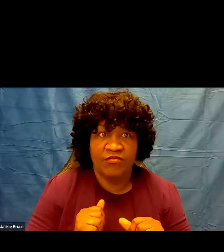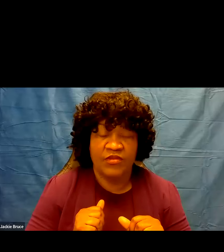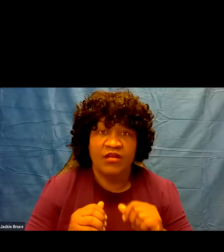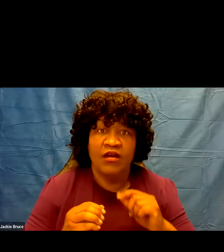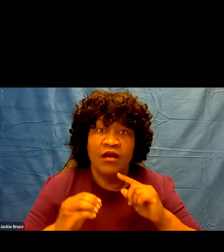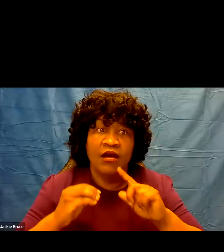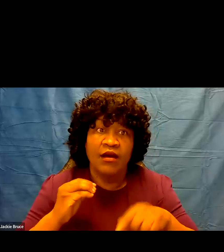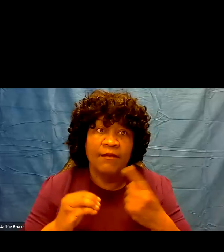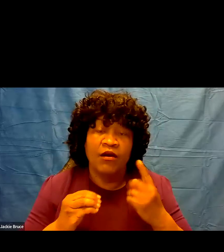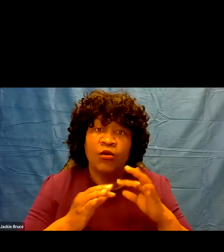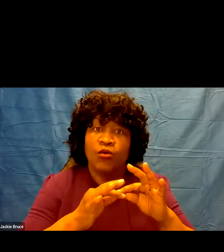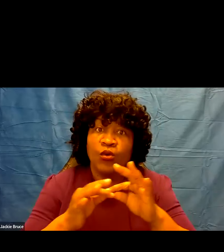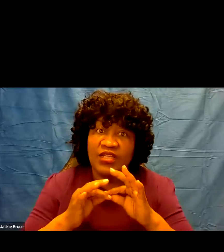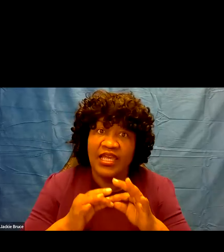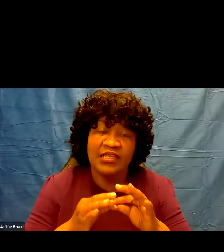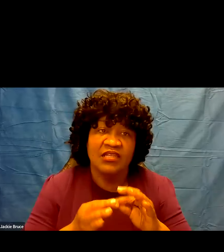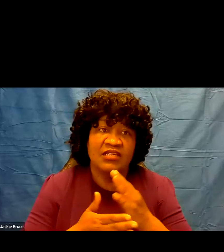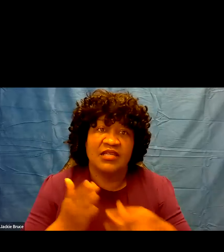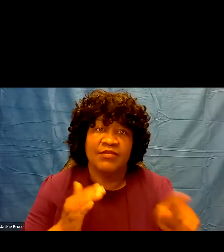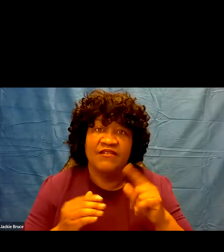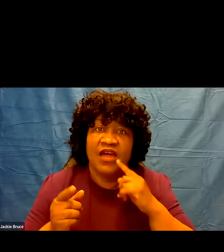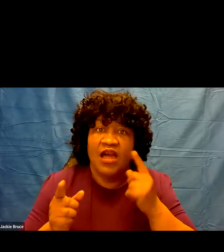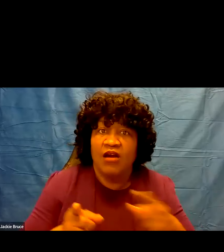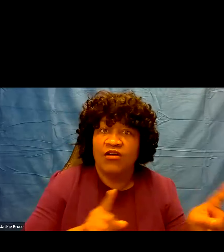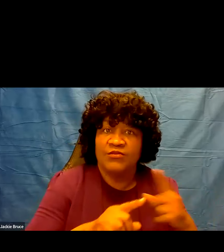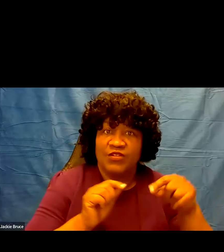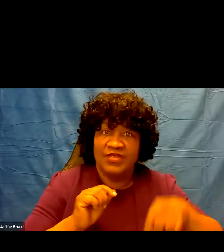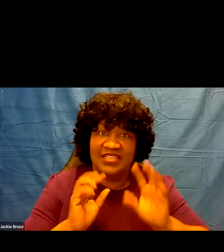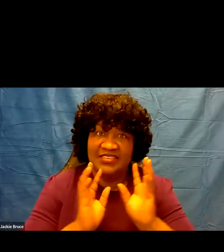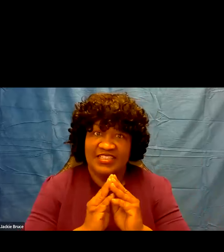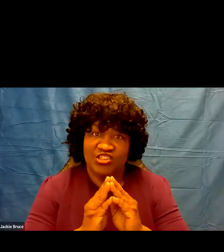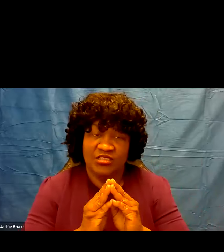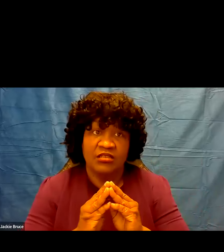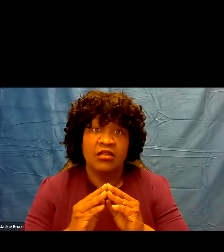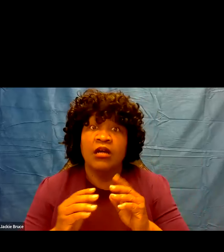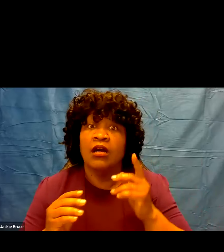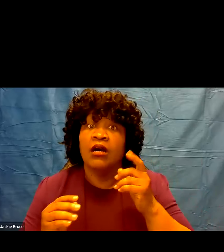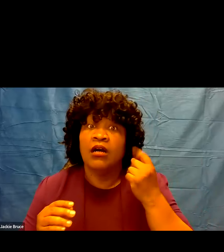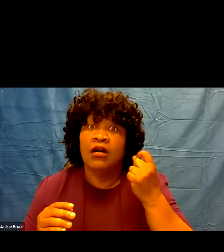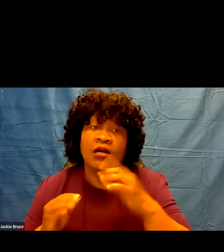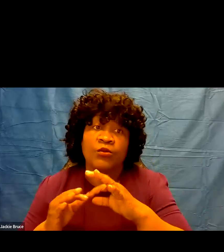around coordinating some of the outcomes from this session with respect to